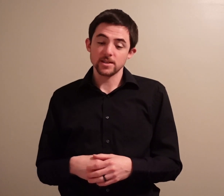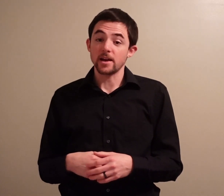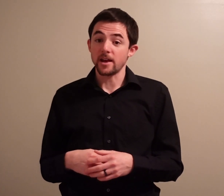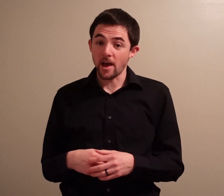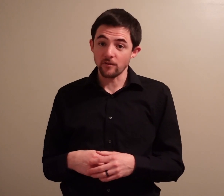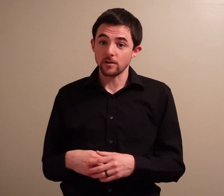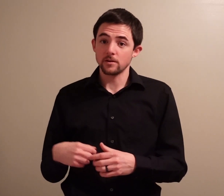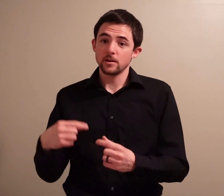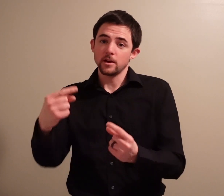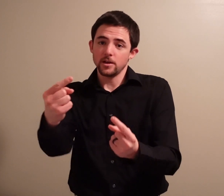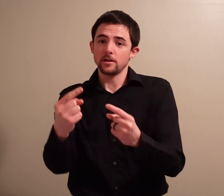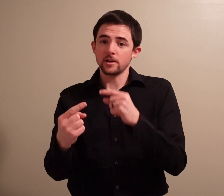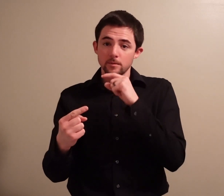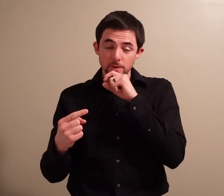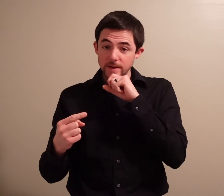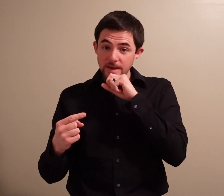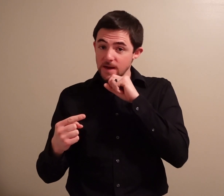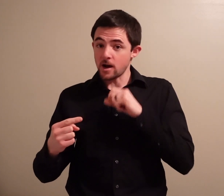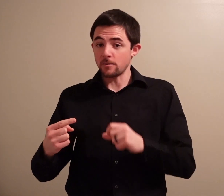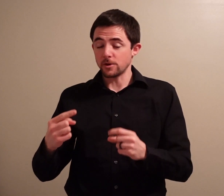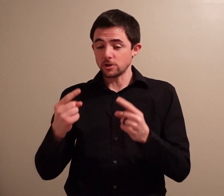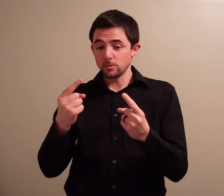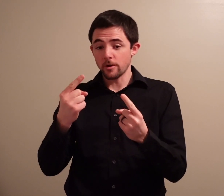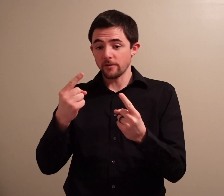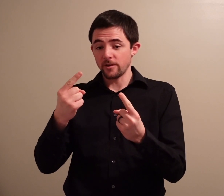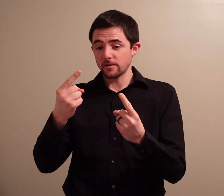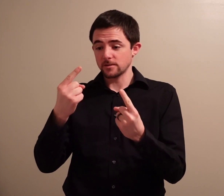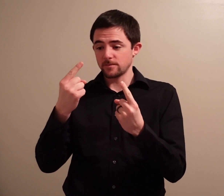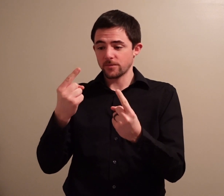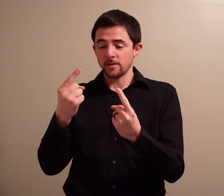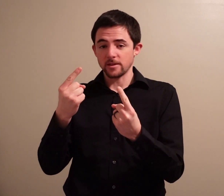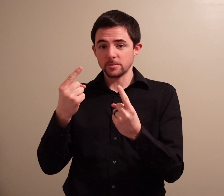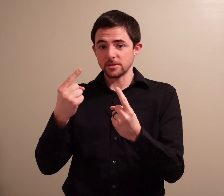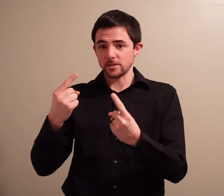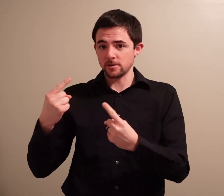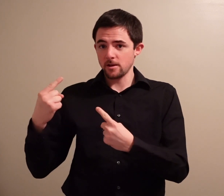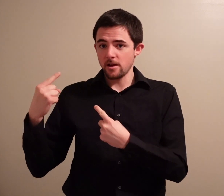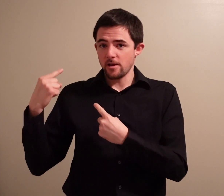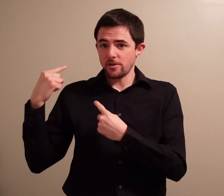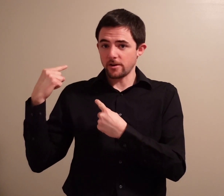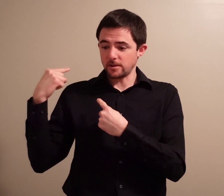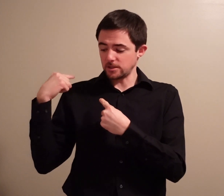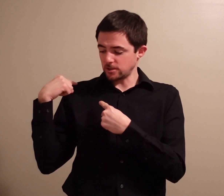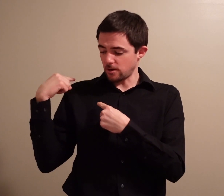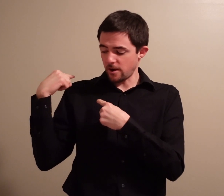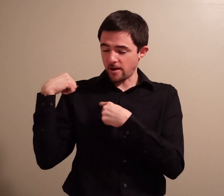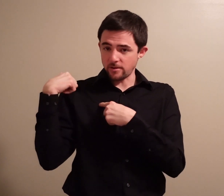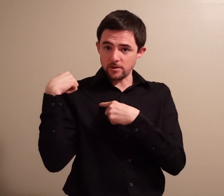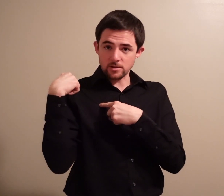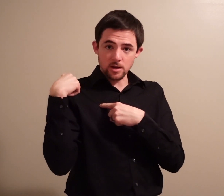sign ever, you're going to bring your 2 pointer fingers in this position. They're going to start at the